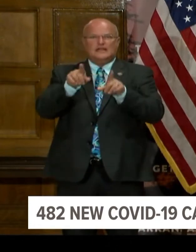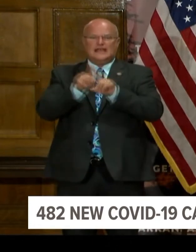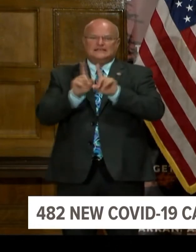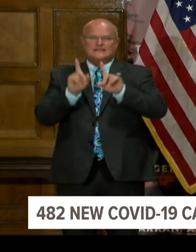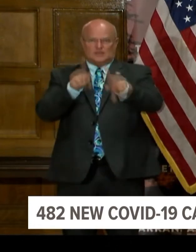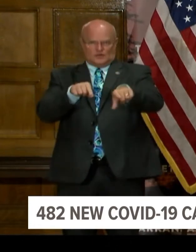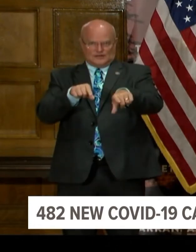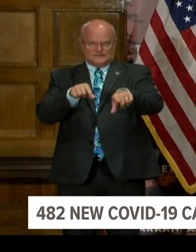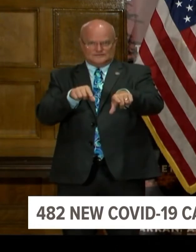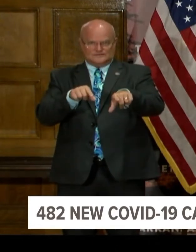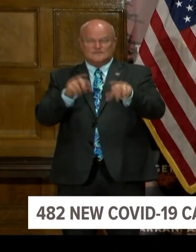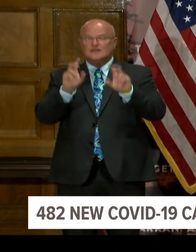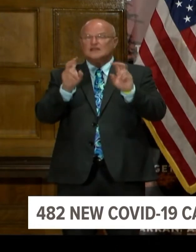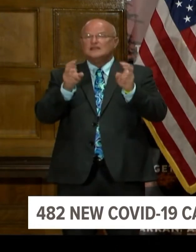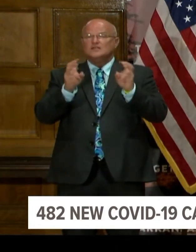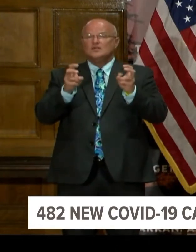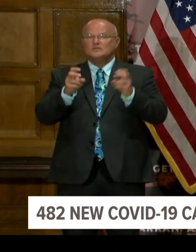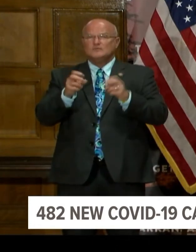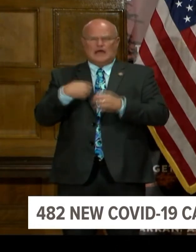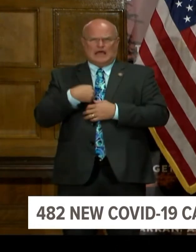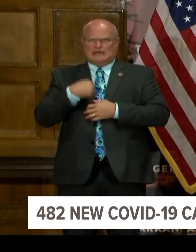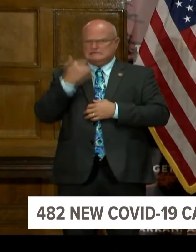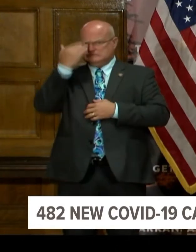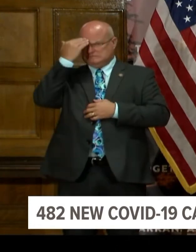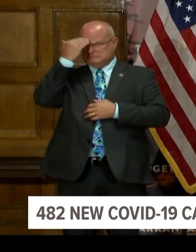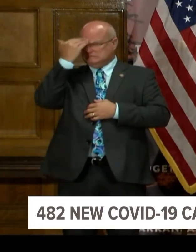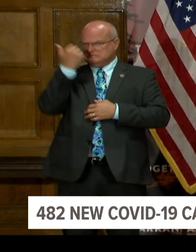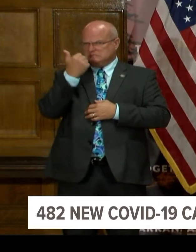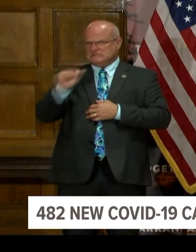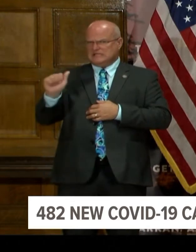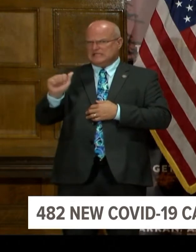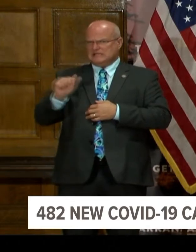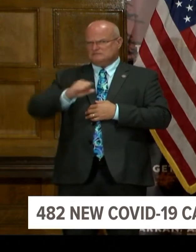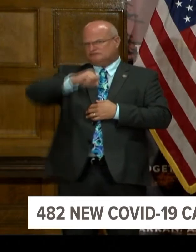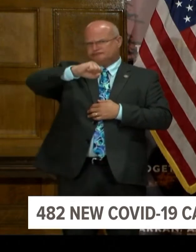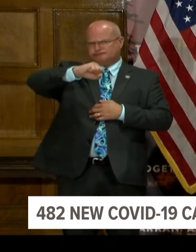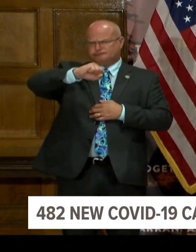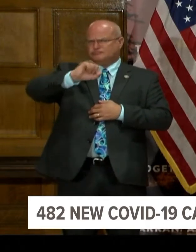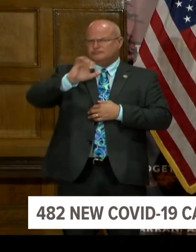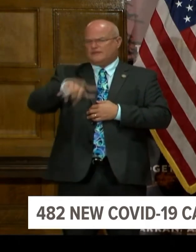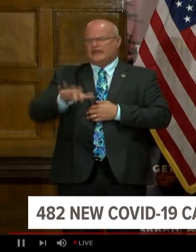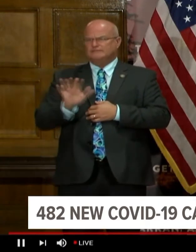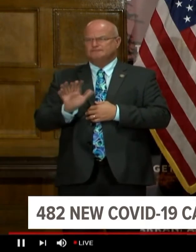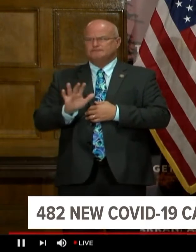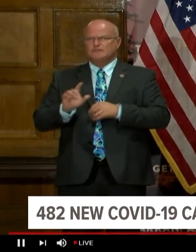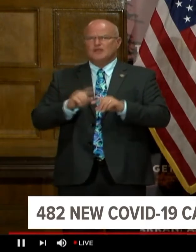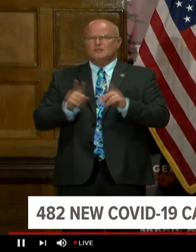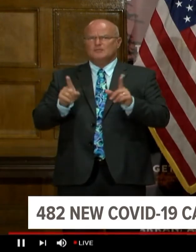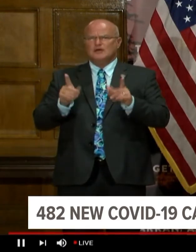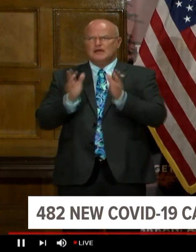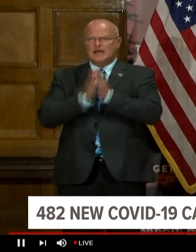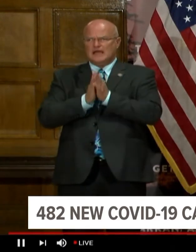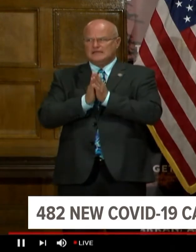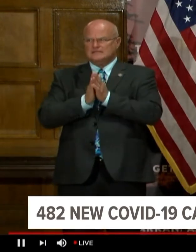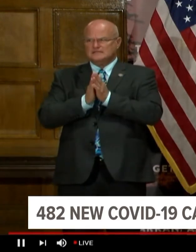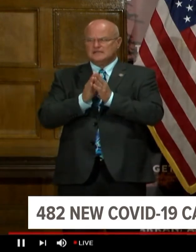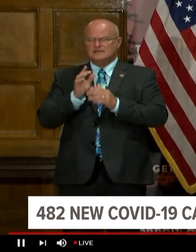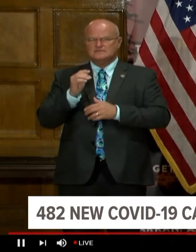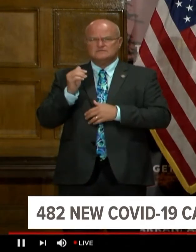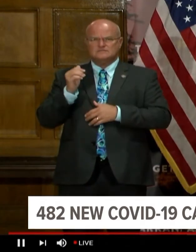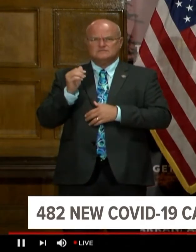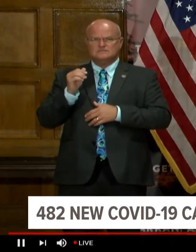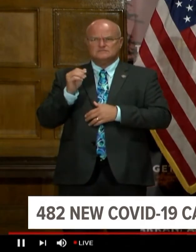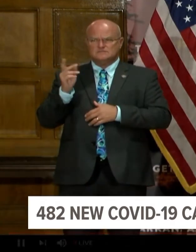there. In terms, I'm not aware of any resistance to that, but let me ask,